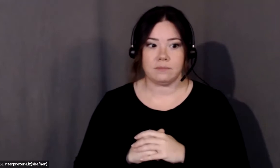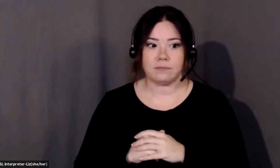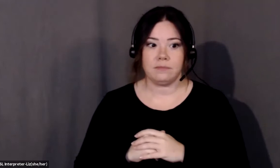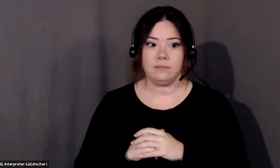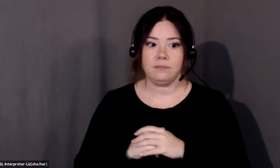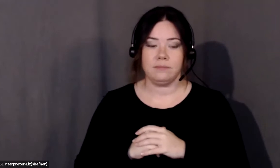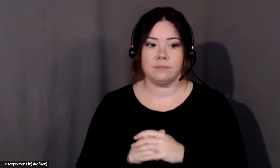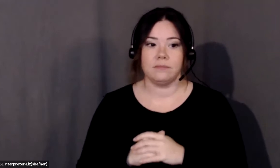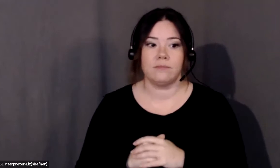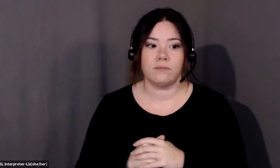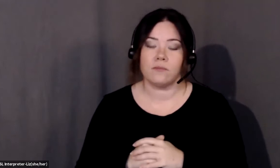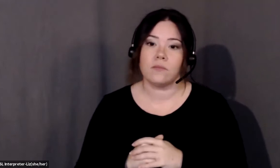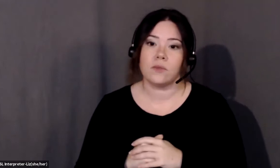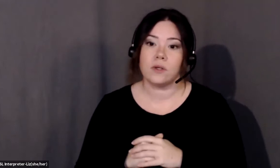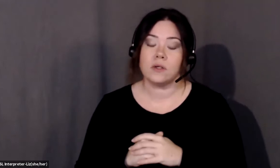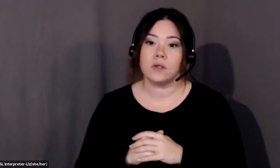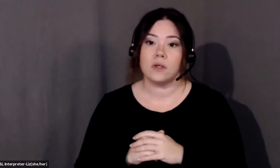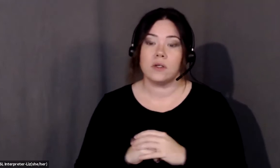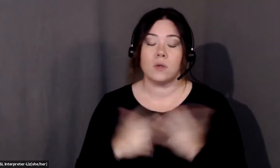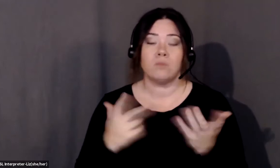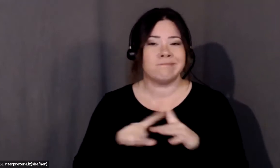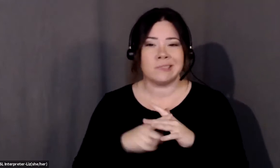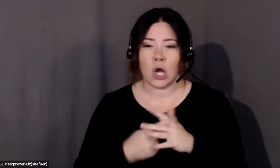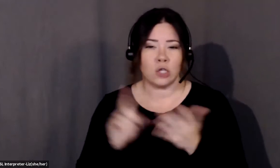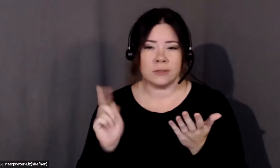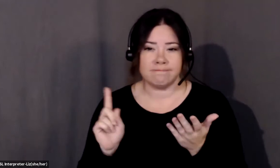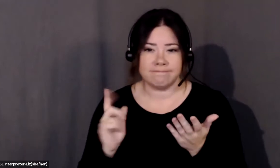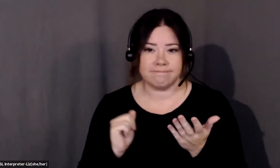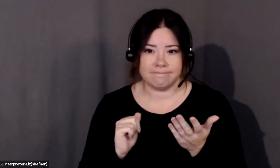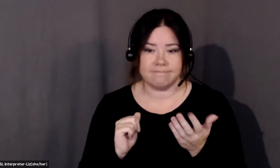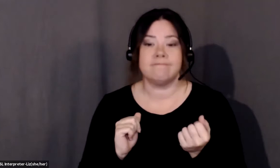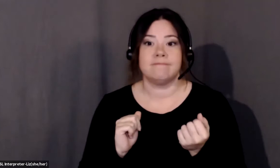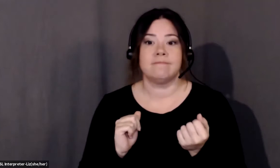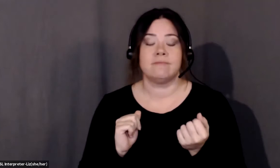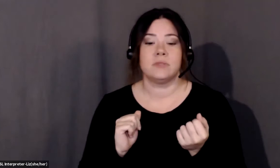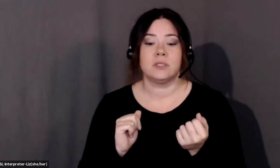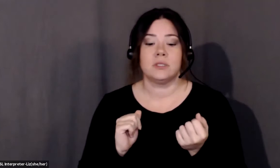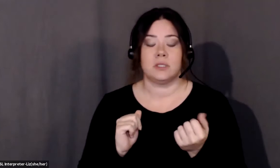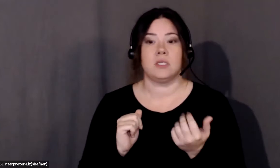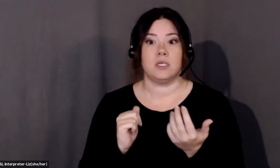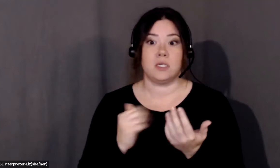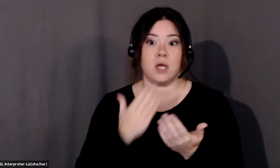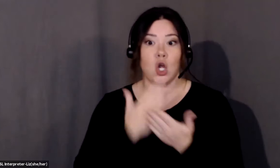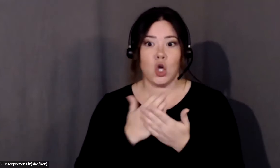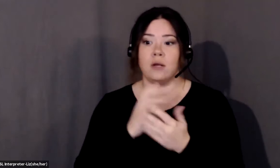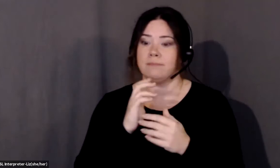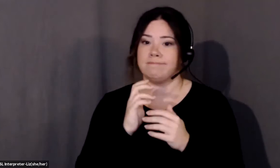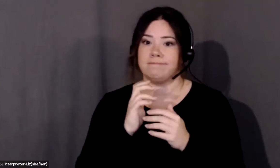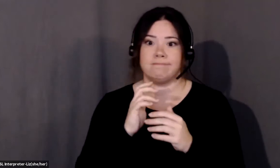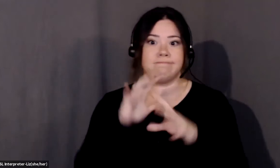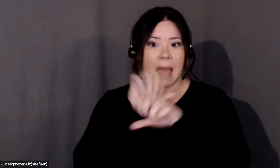So a good place to start, a good culture to develop within higher